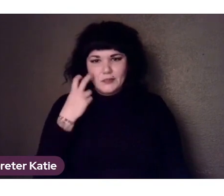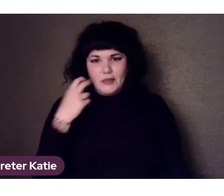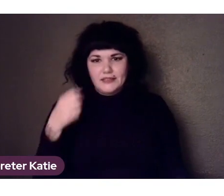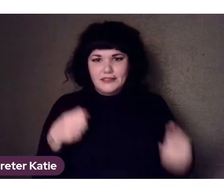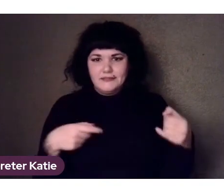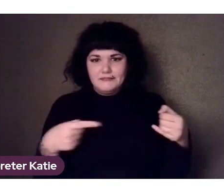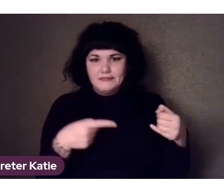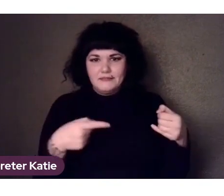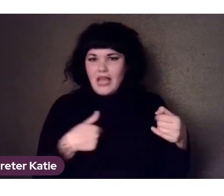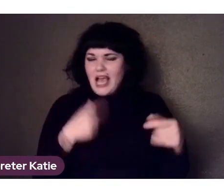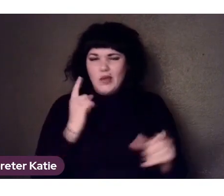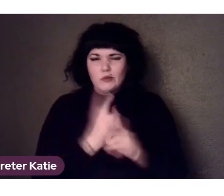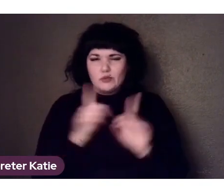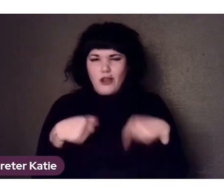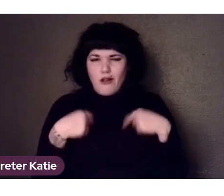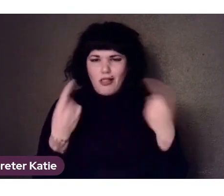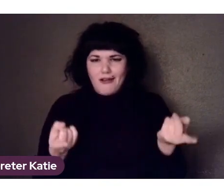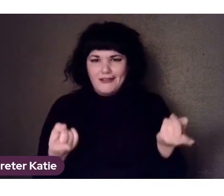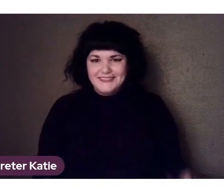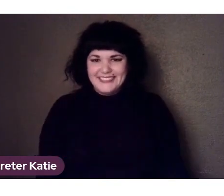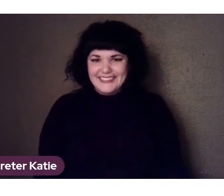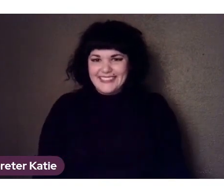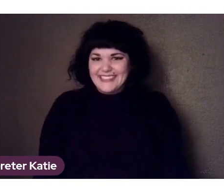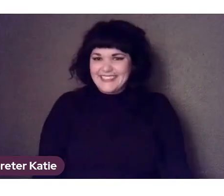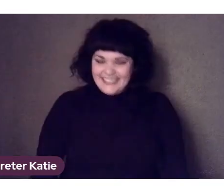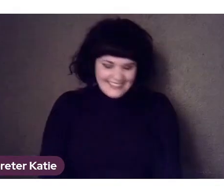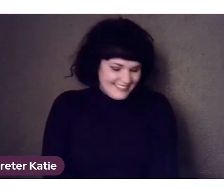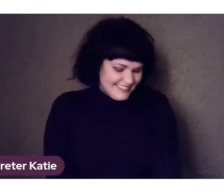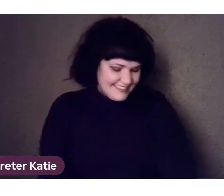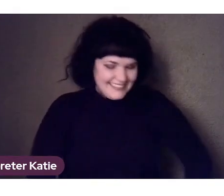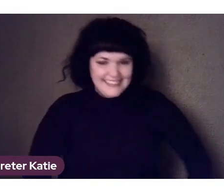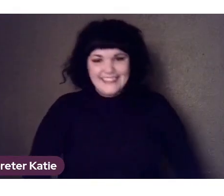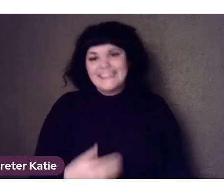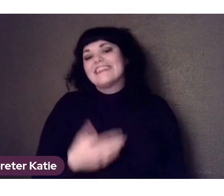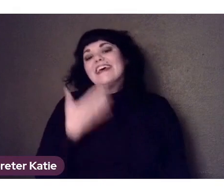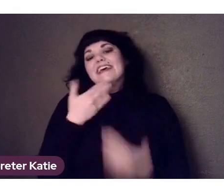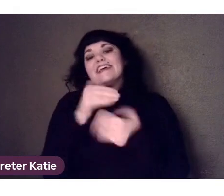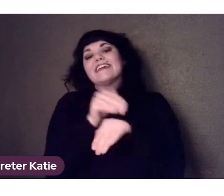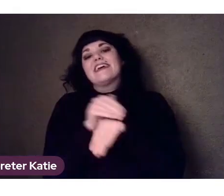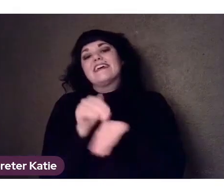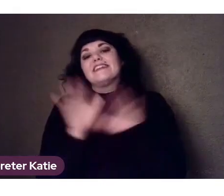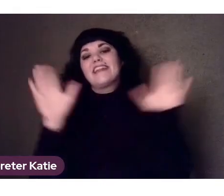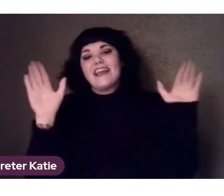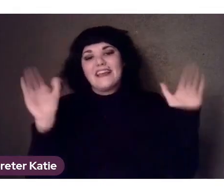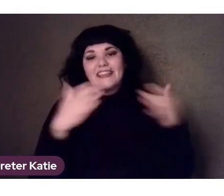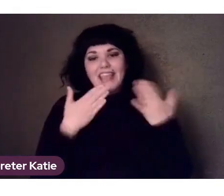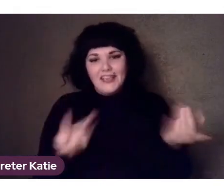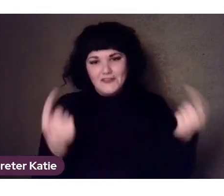all along. Good night, everybody. Thank you for being here.